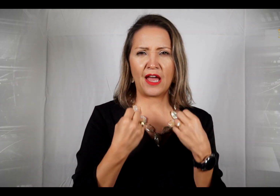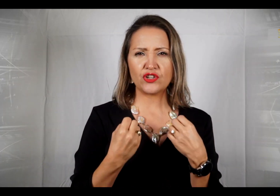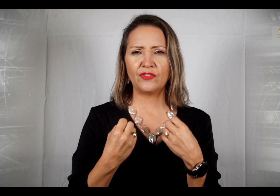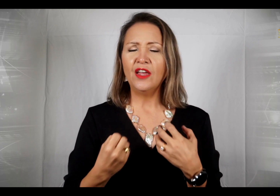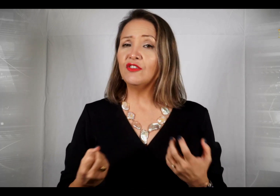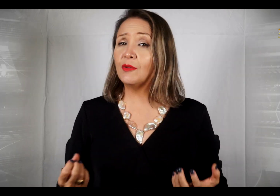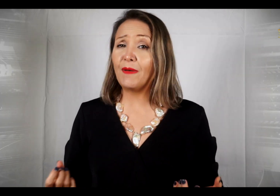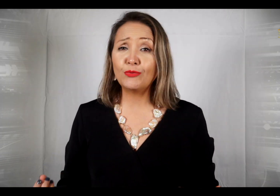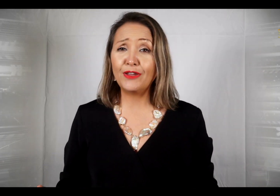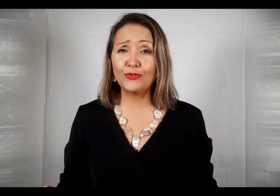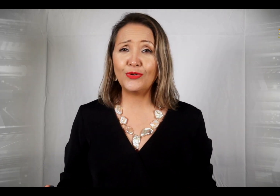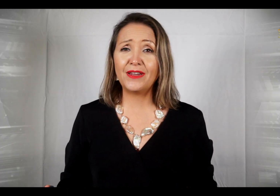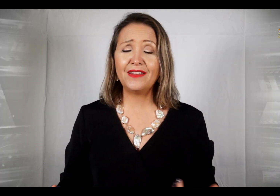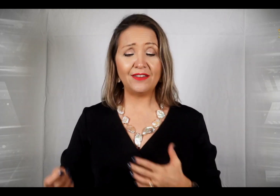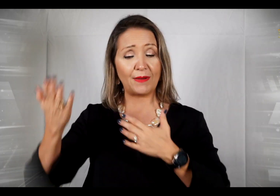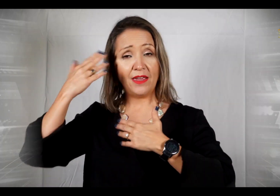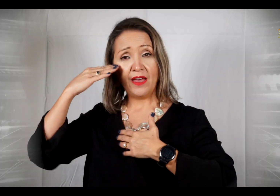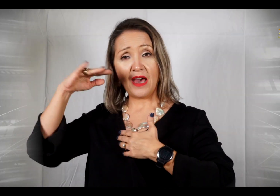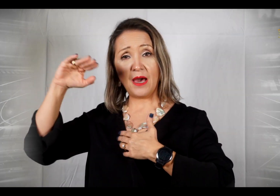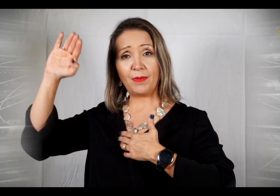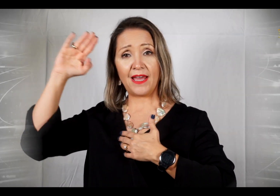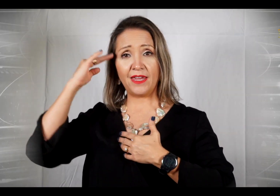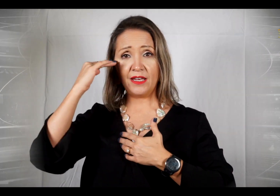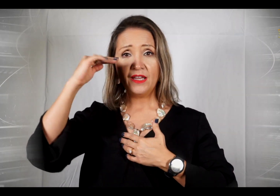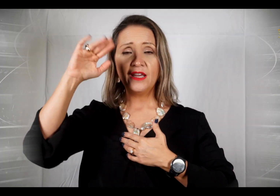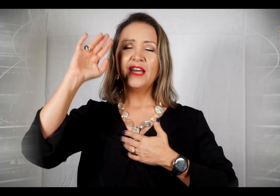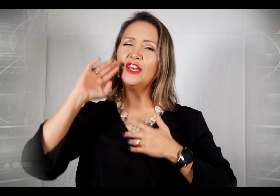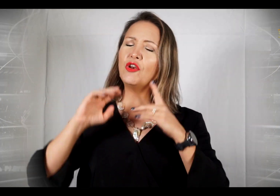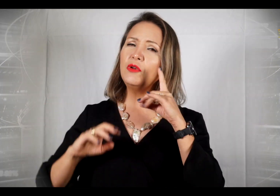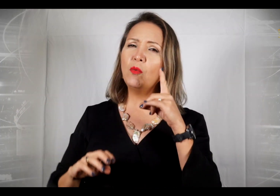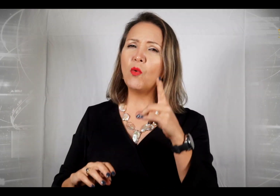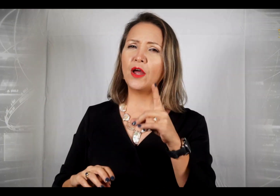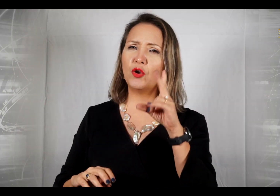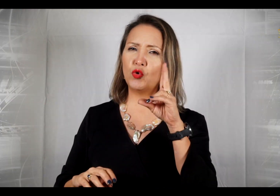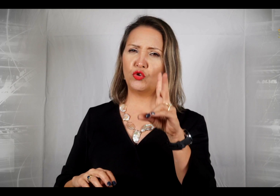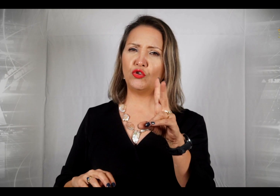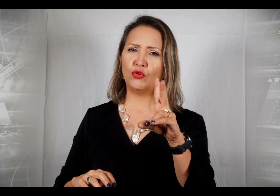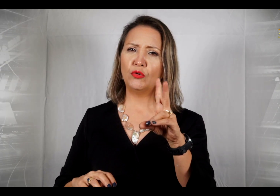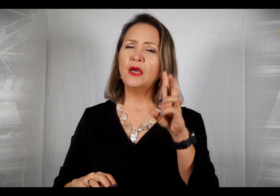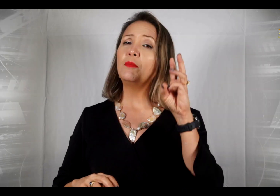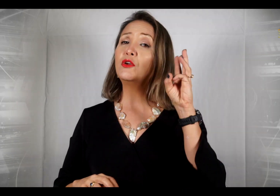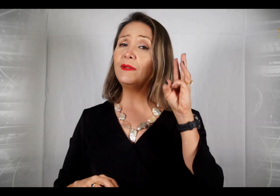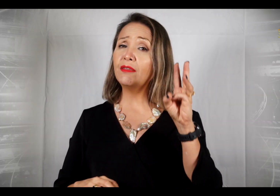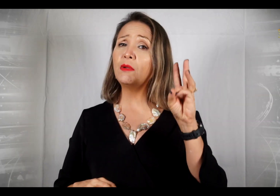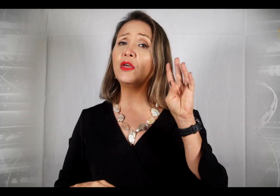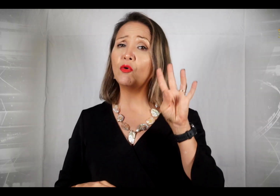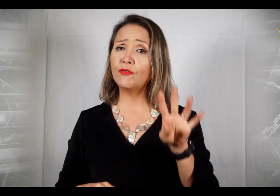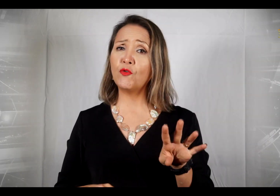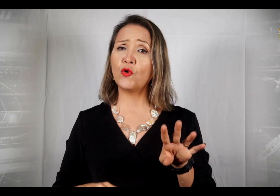lashes. So the best way to do it is by applying not only 1 or 2, but it could be 3 or